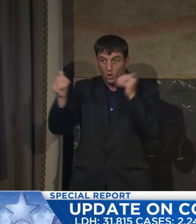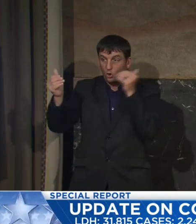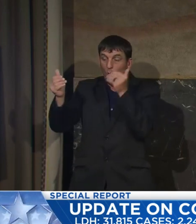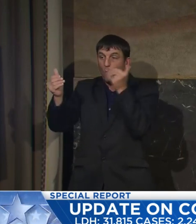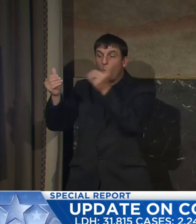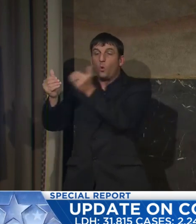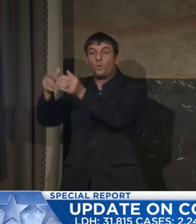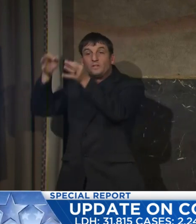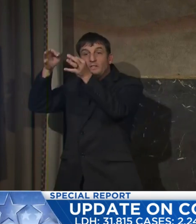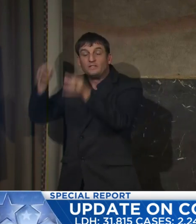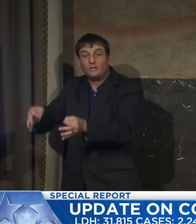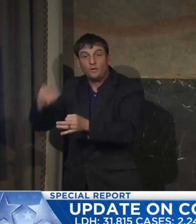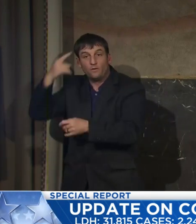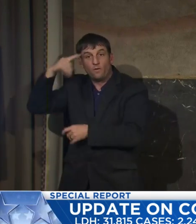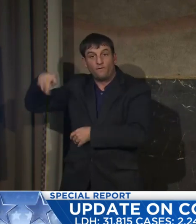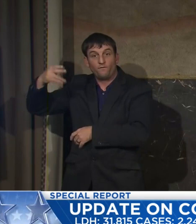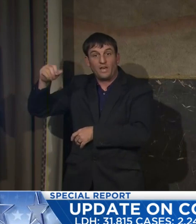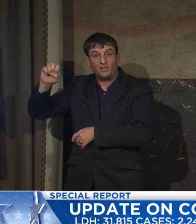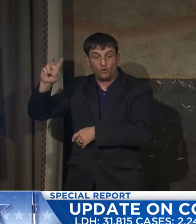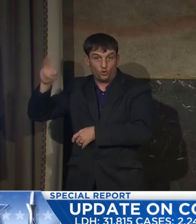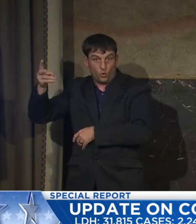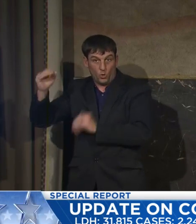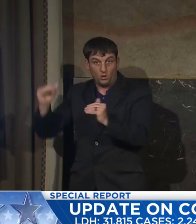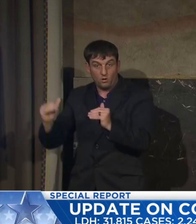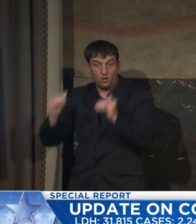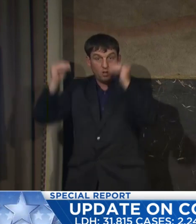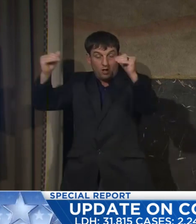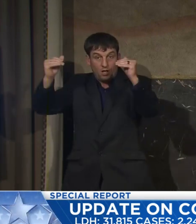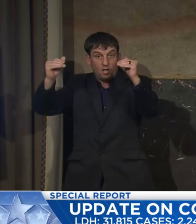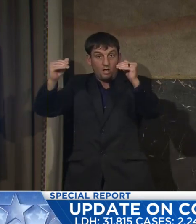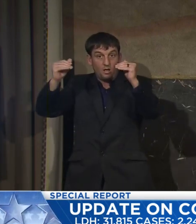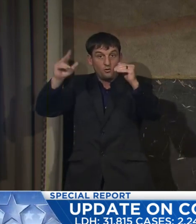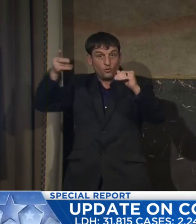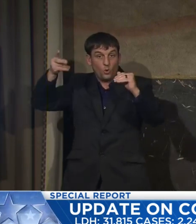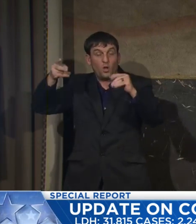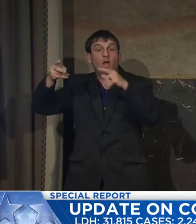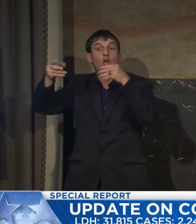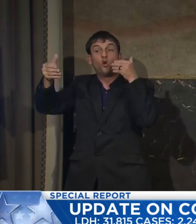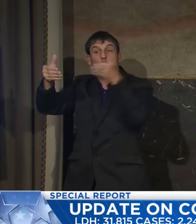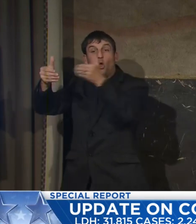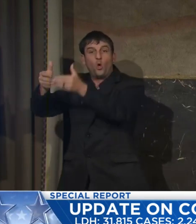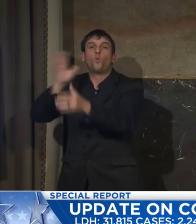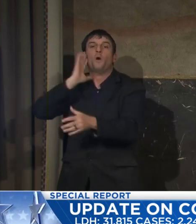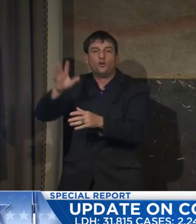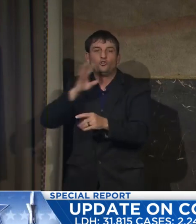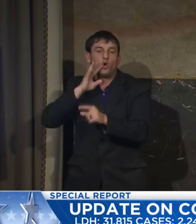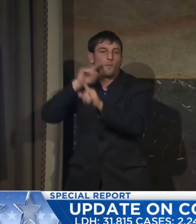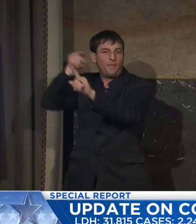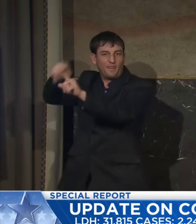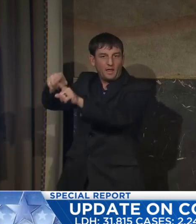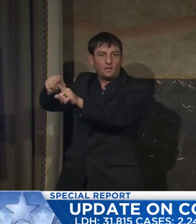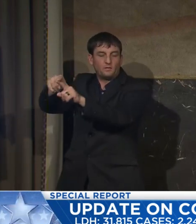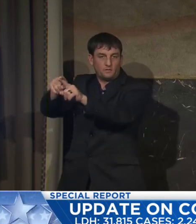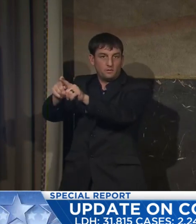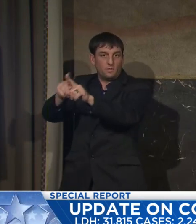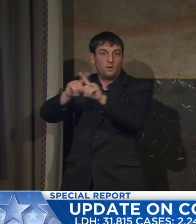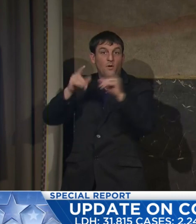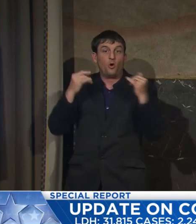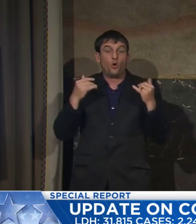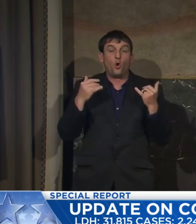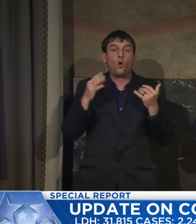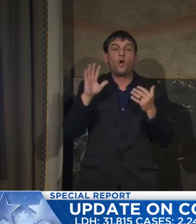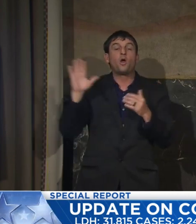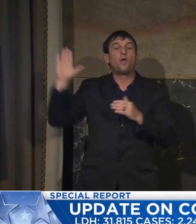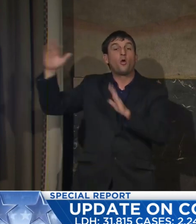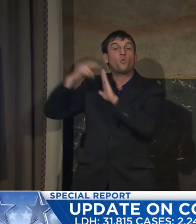2, whether we're going to get to phase 2, then we'll start talking about phase 2. But the criteria remain the same. You